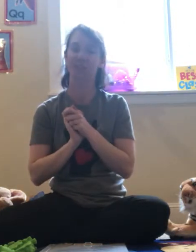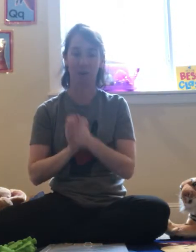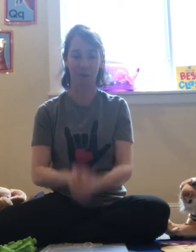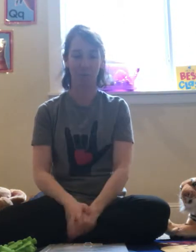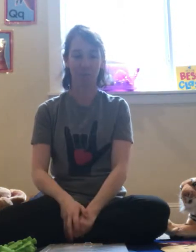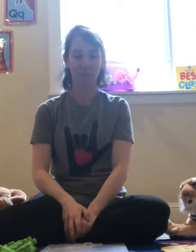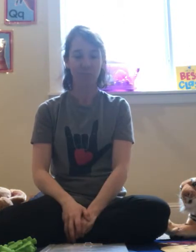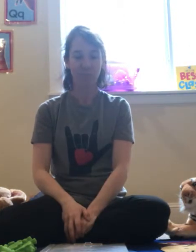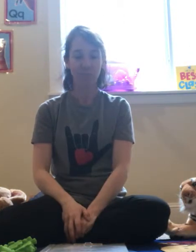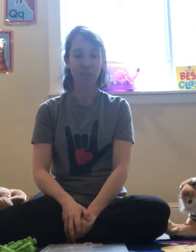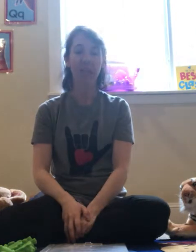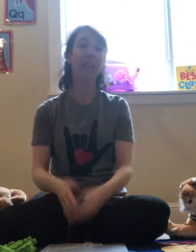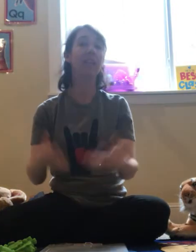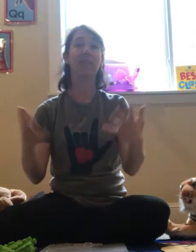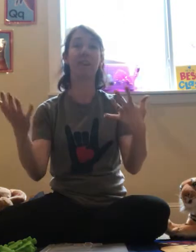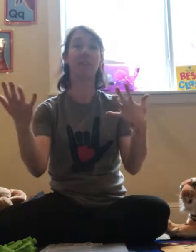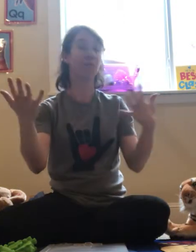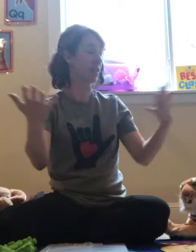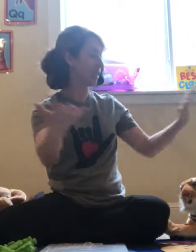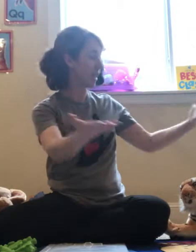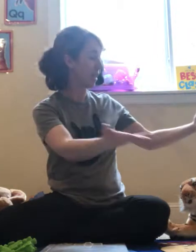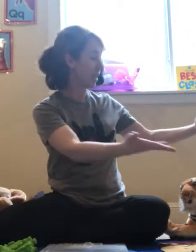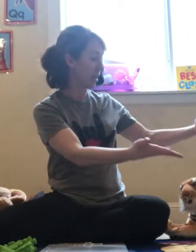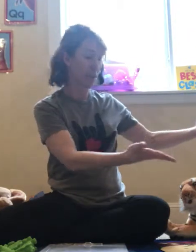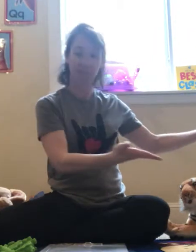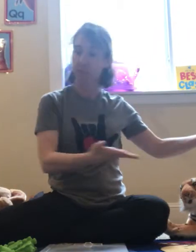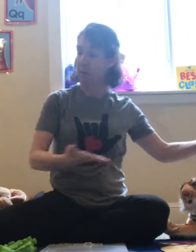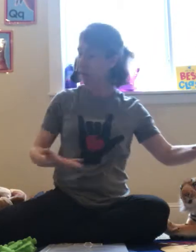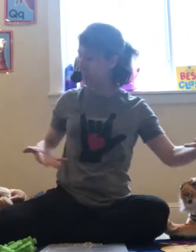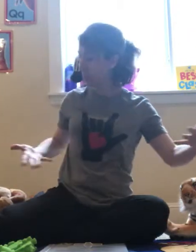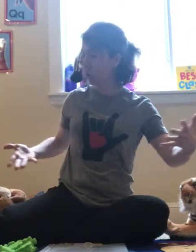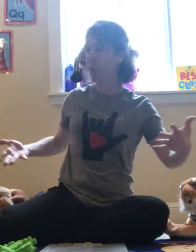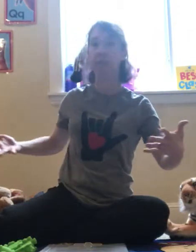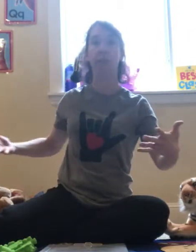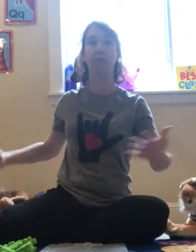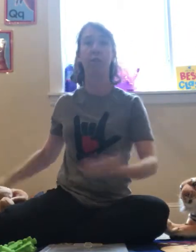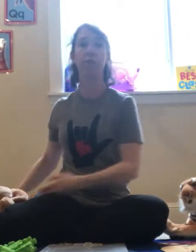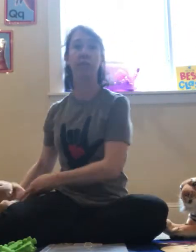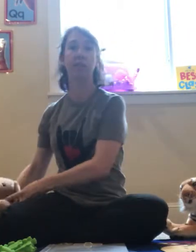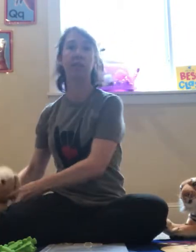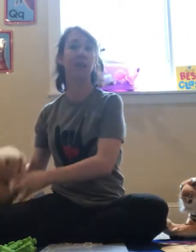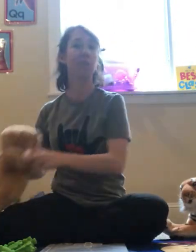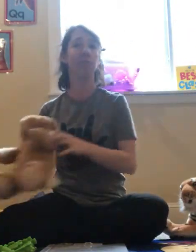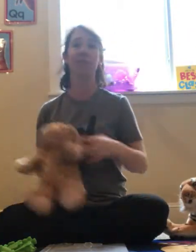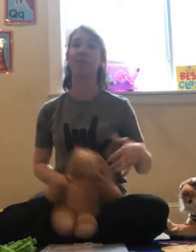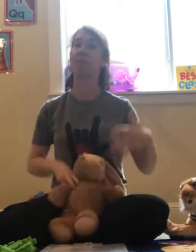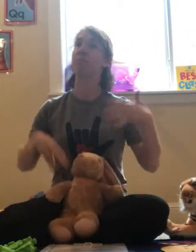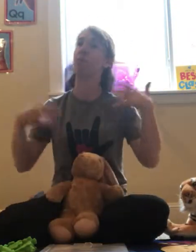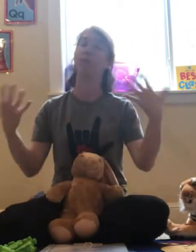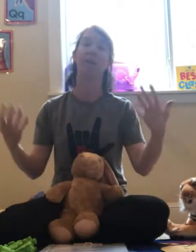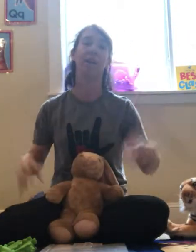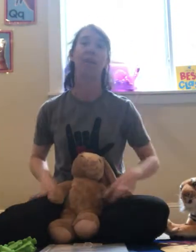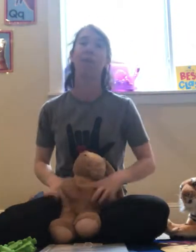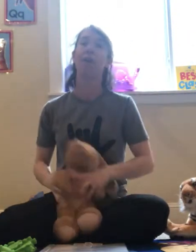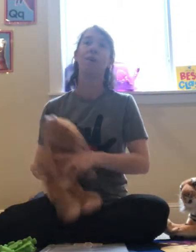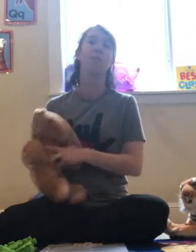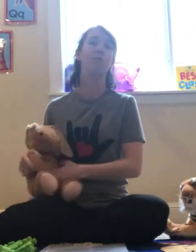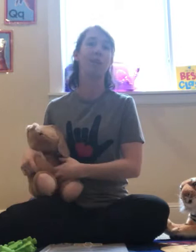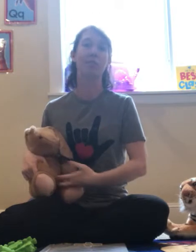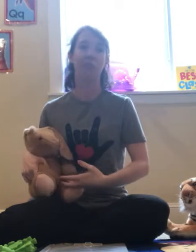song. Again, if kids, you can see that a lot of my children have already moved. Sometimes kids come crawl in my lap, or they'll come sit